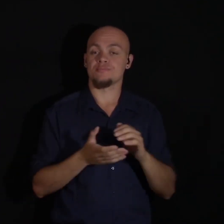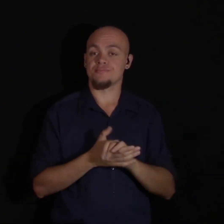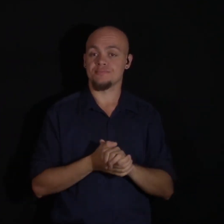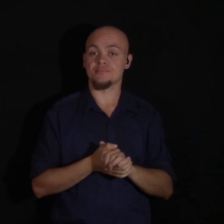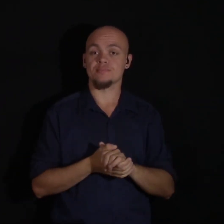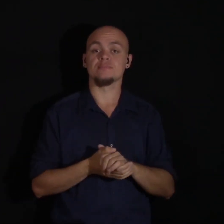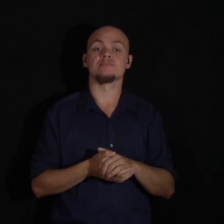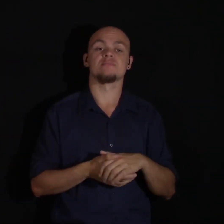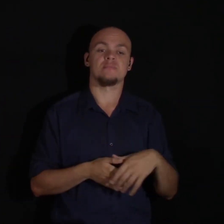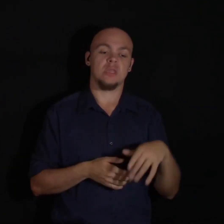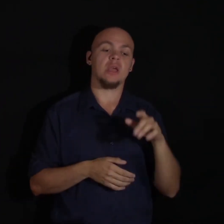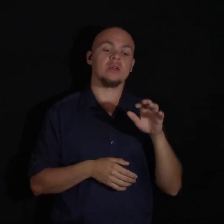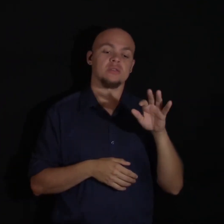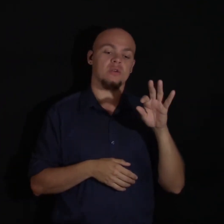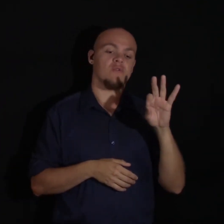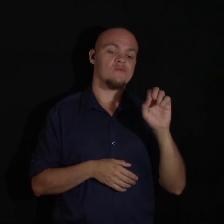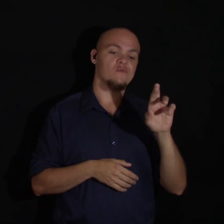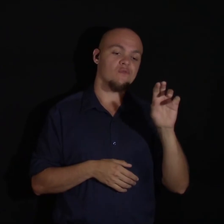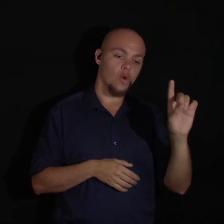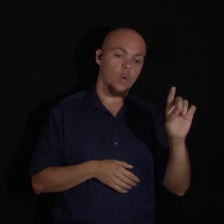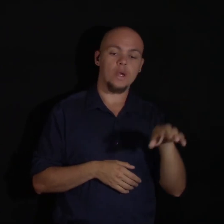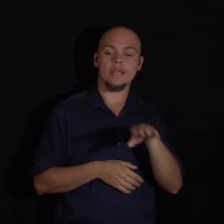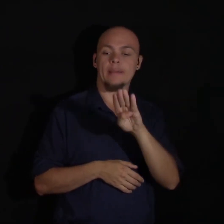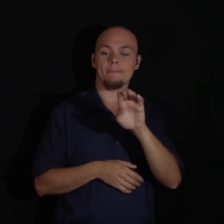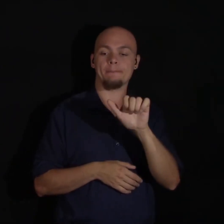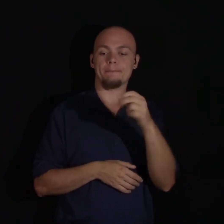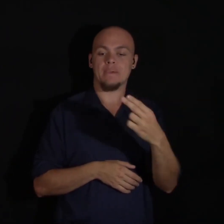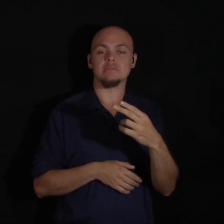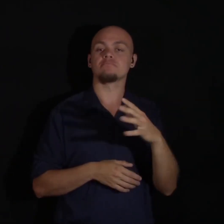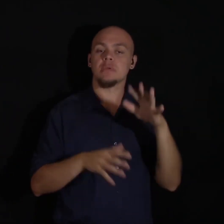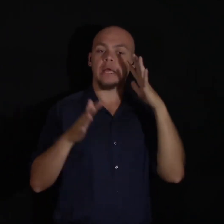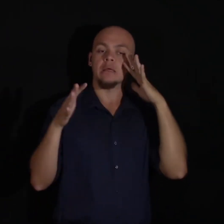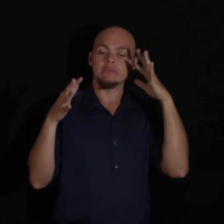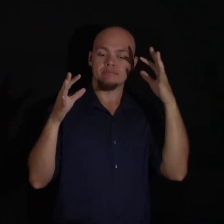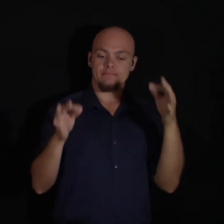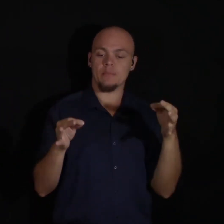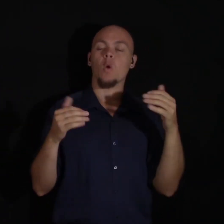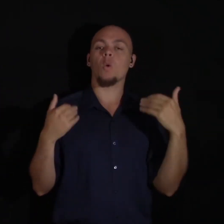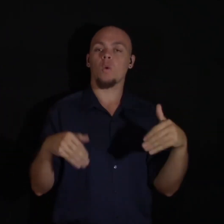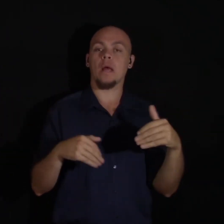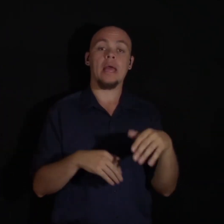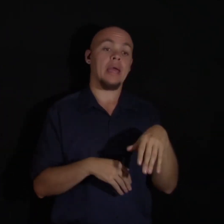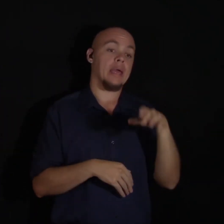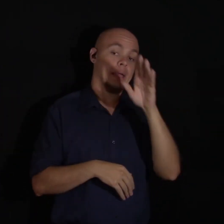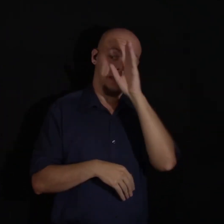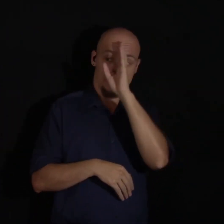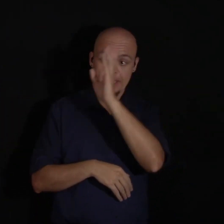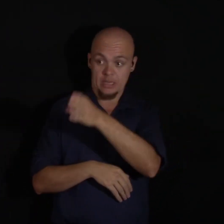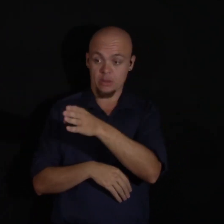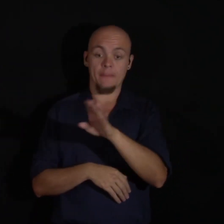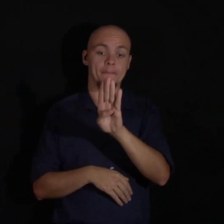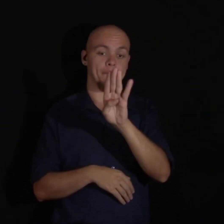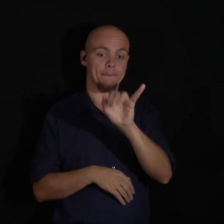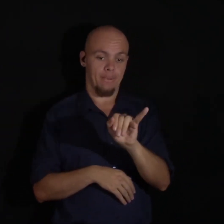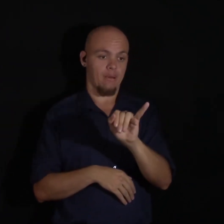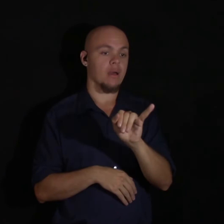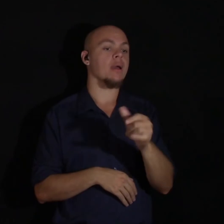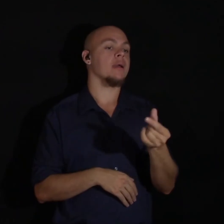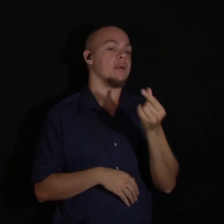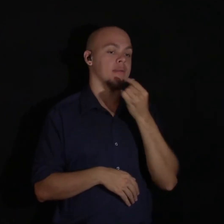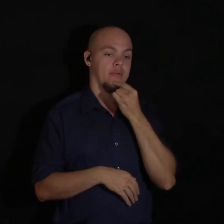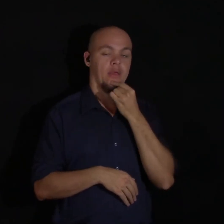Ford and Frank Beach concluded that heterosexuality, bisexuality, and homosexuality